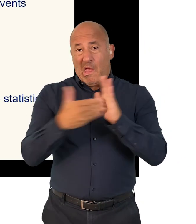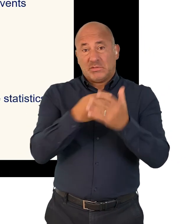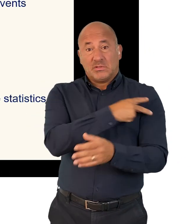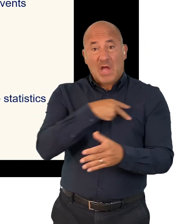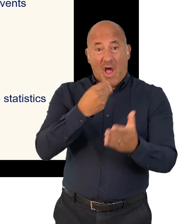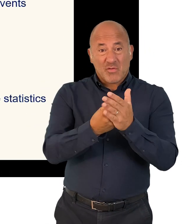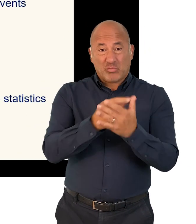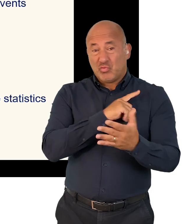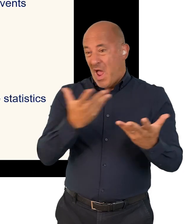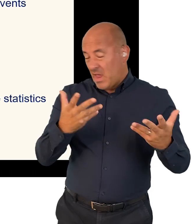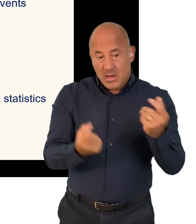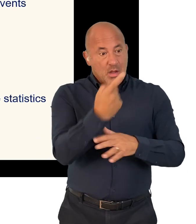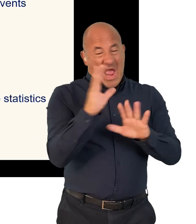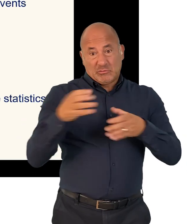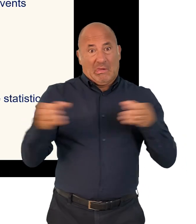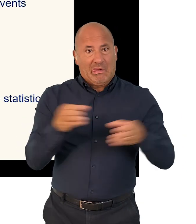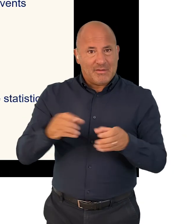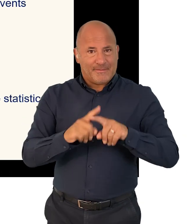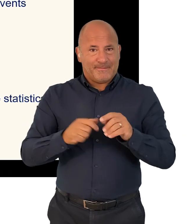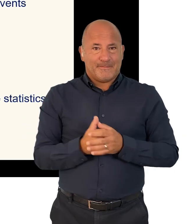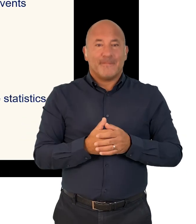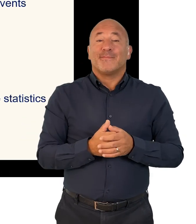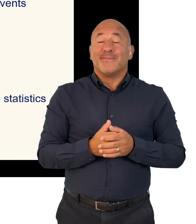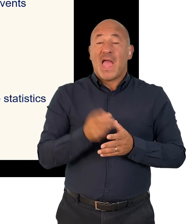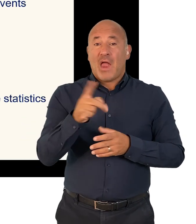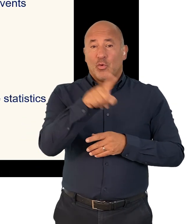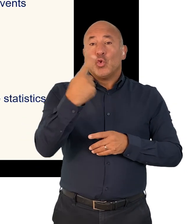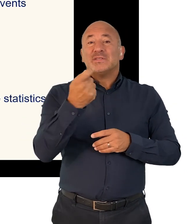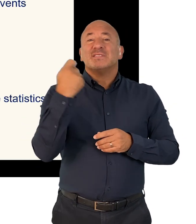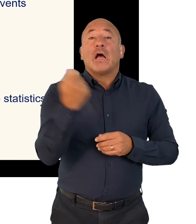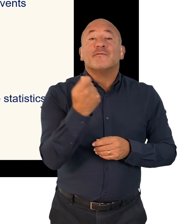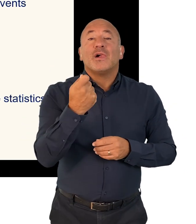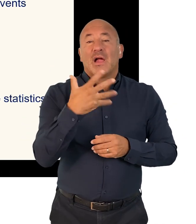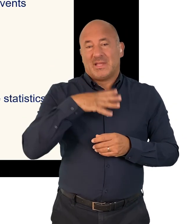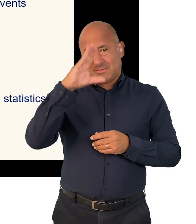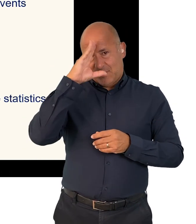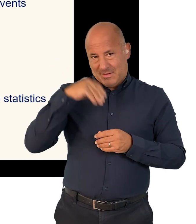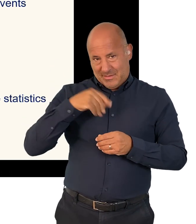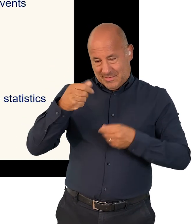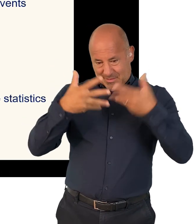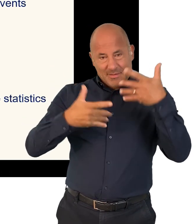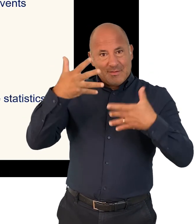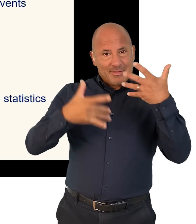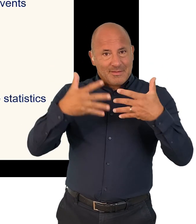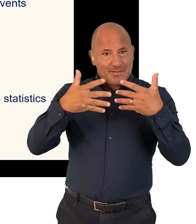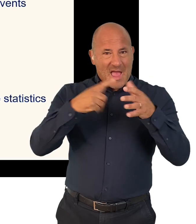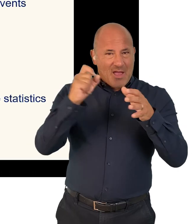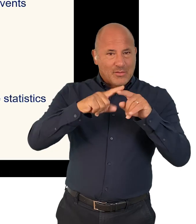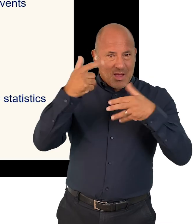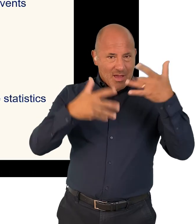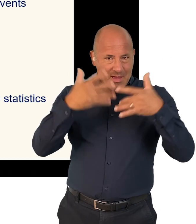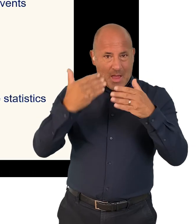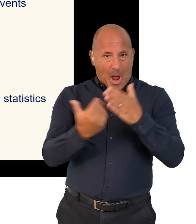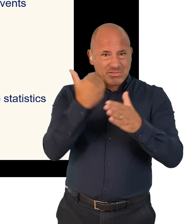due to reactive measures. Again, successful applicants will be asked to update us on these statistics, as well as those related to the loss